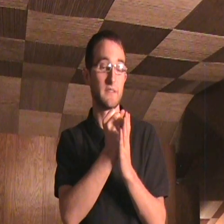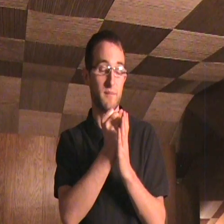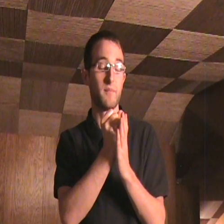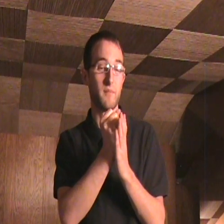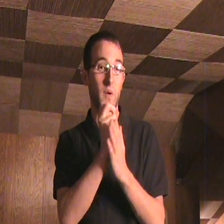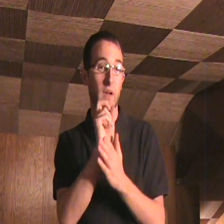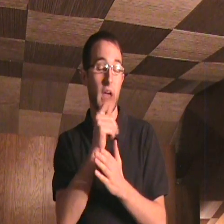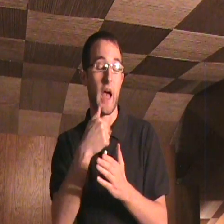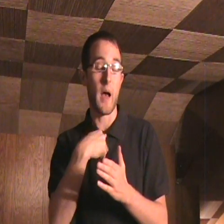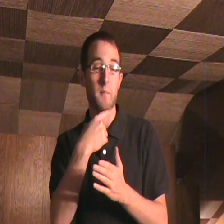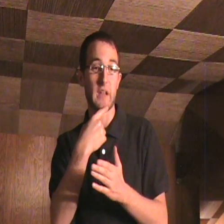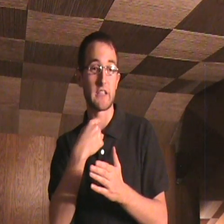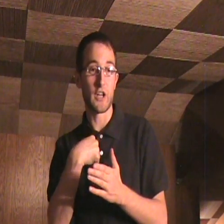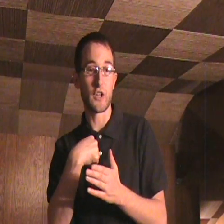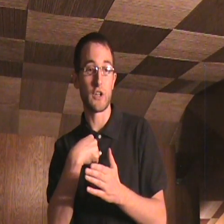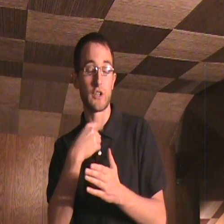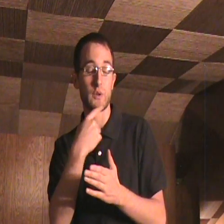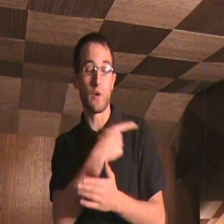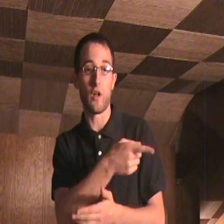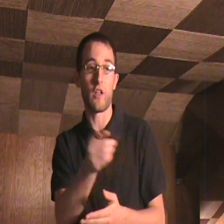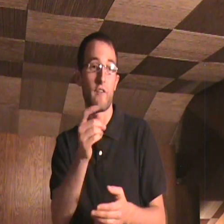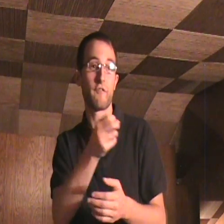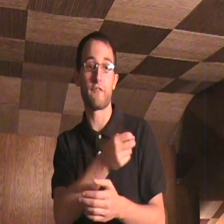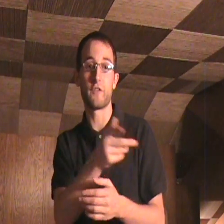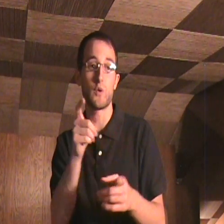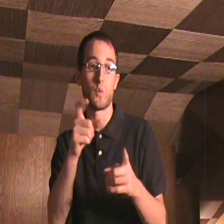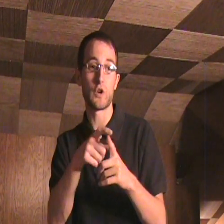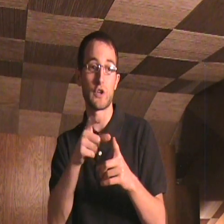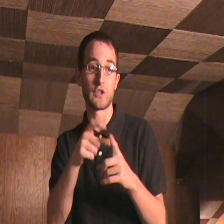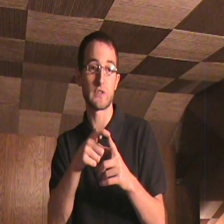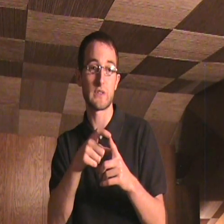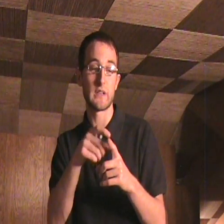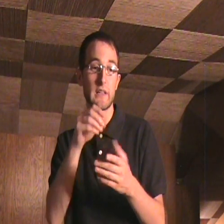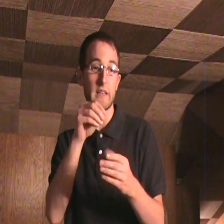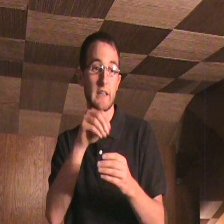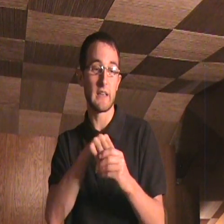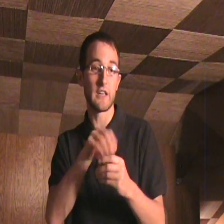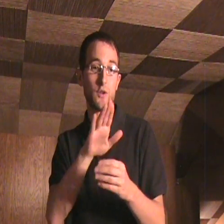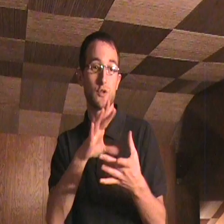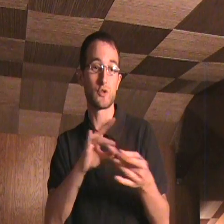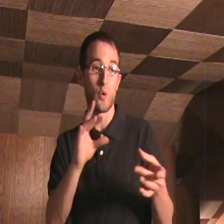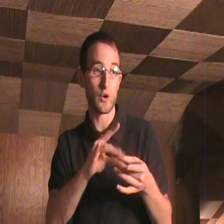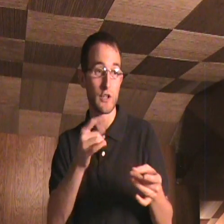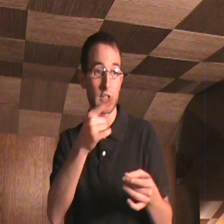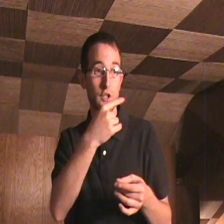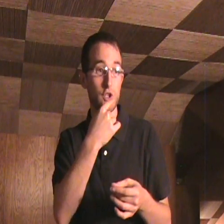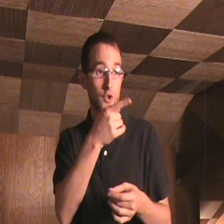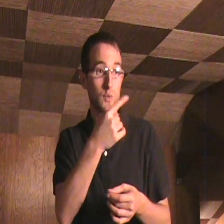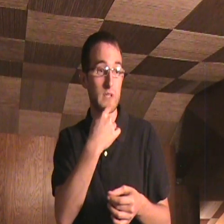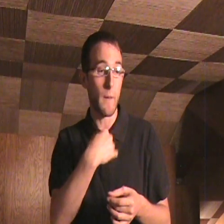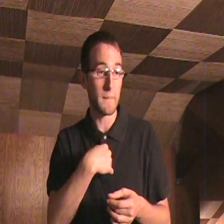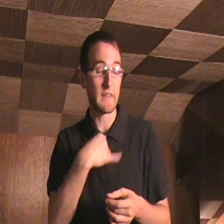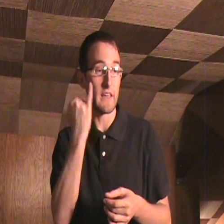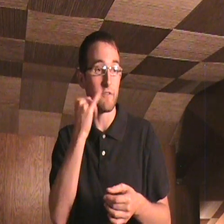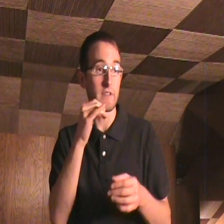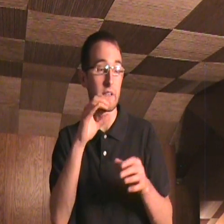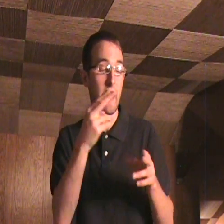that I heard in some of your stories, and I'd like you to tell me if it's an action word or a naming word. Apples. Is that